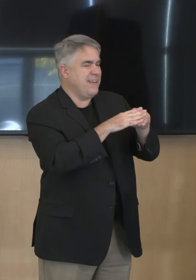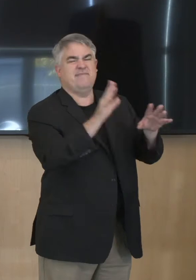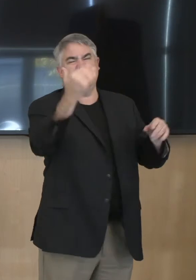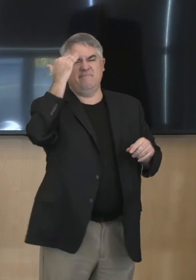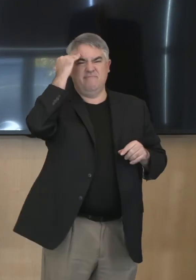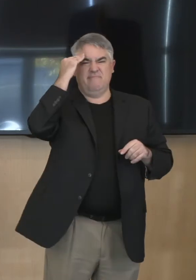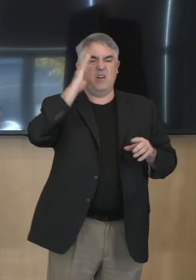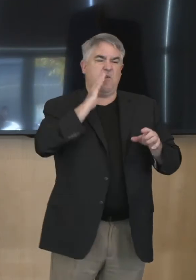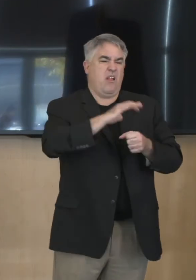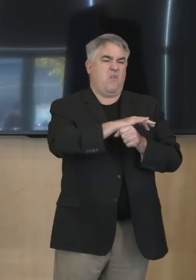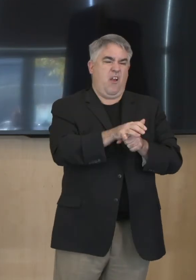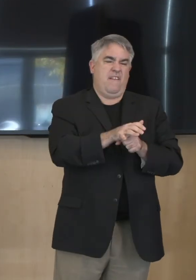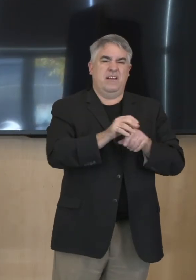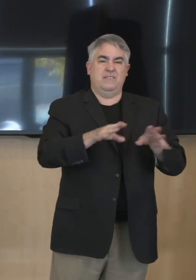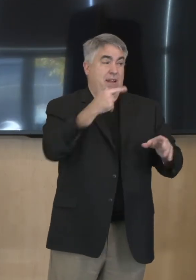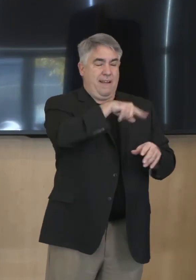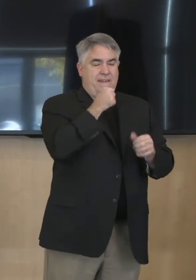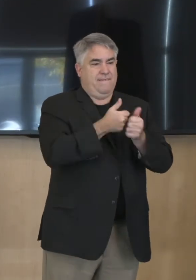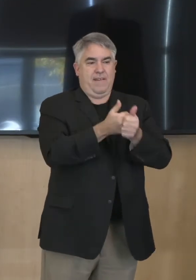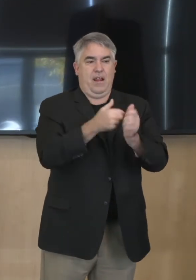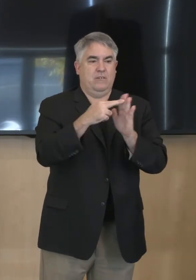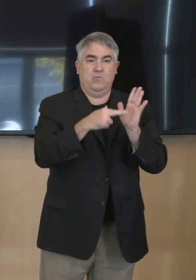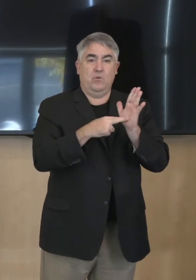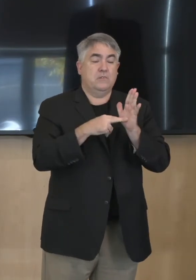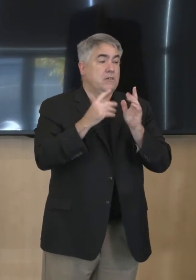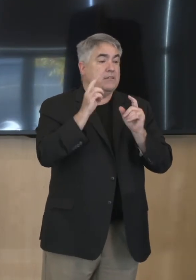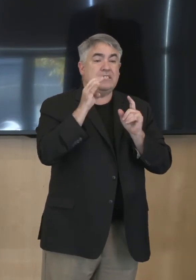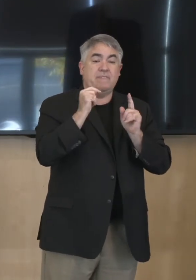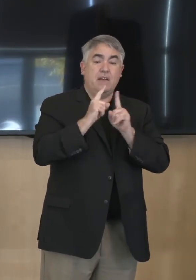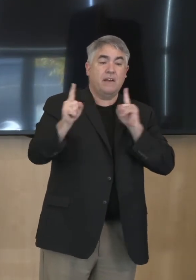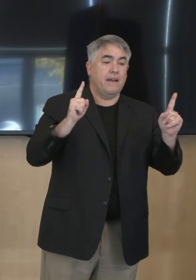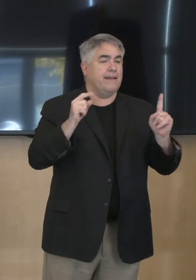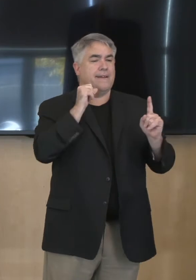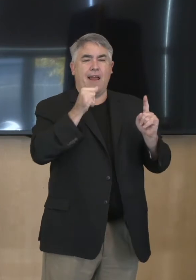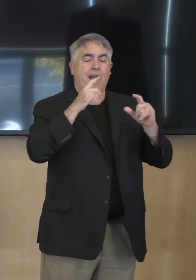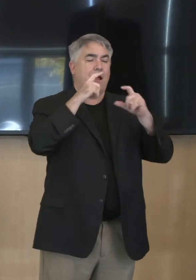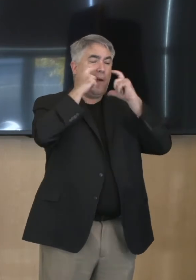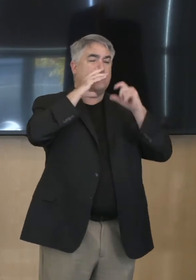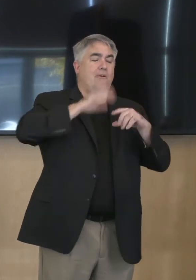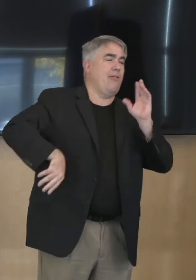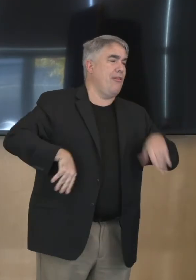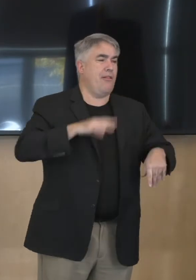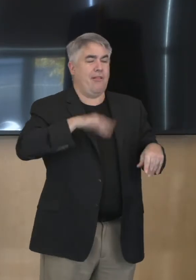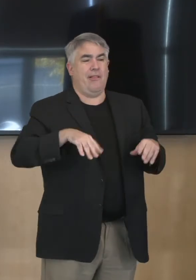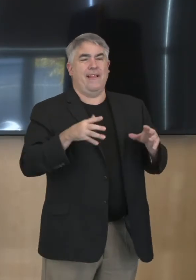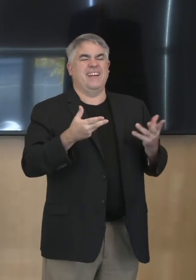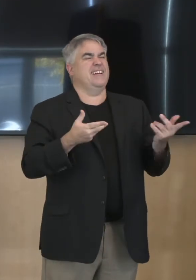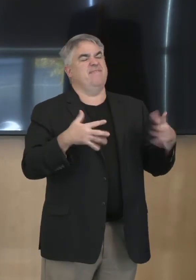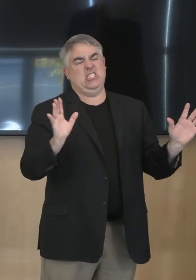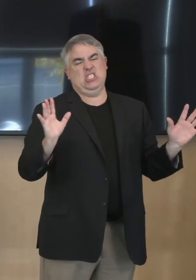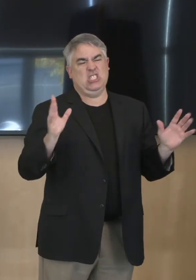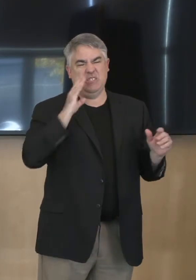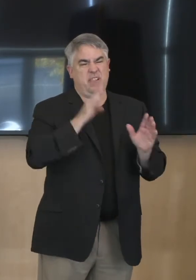Christmas and New Year's holiday. And when you add on top of that, the precarious situation our healthcare system is in, the tremendous